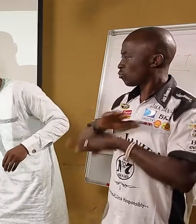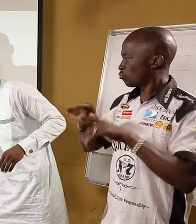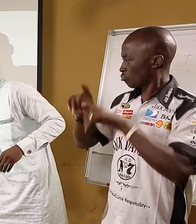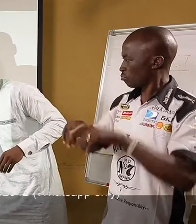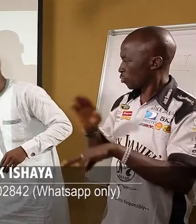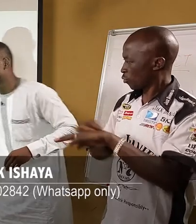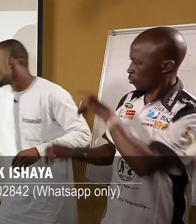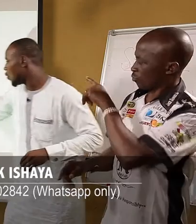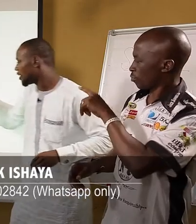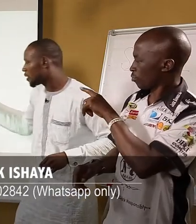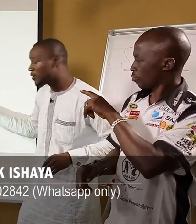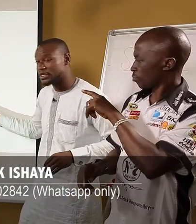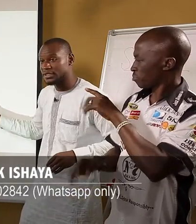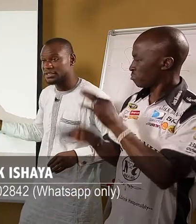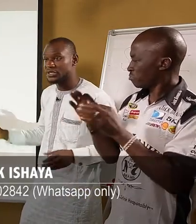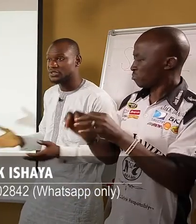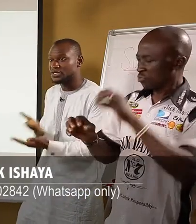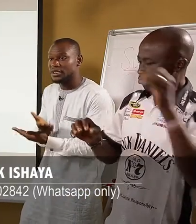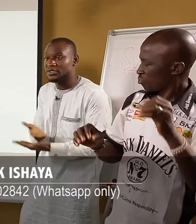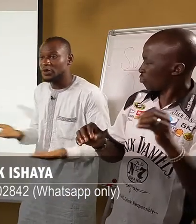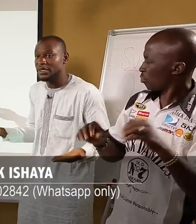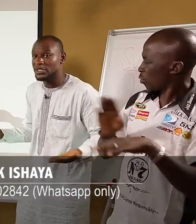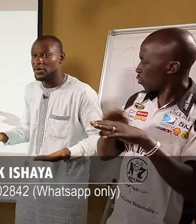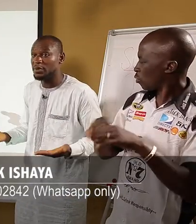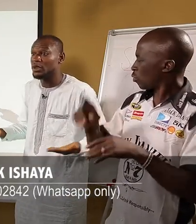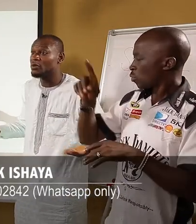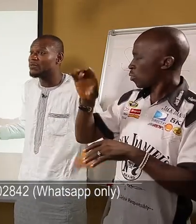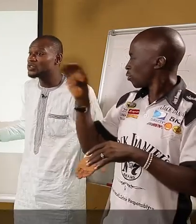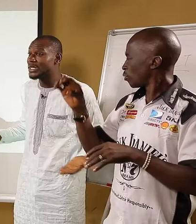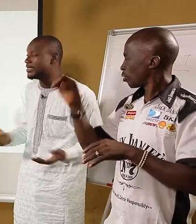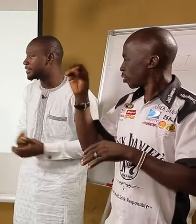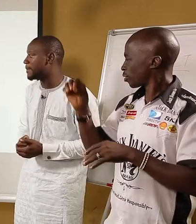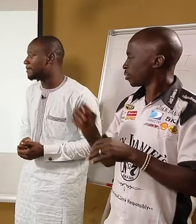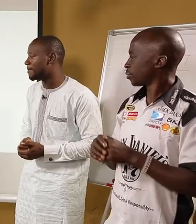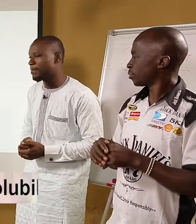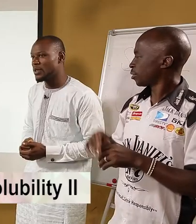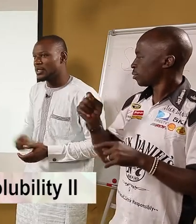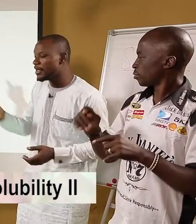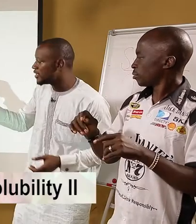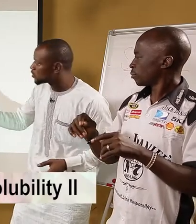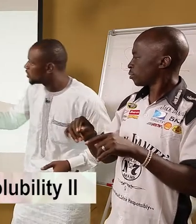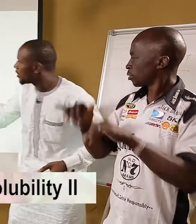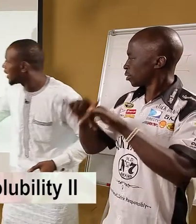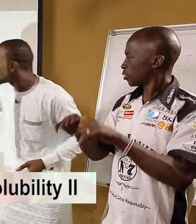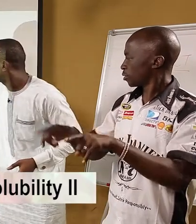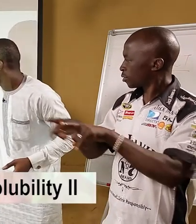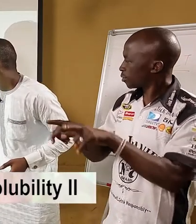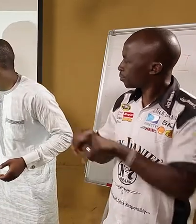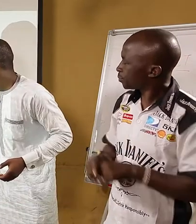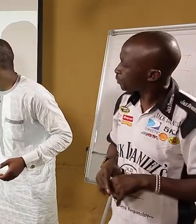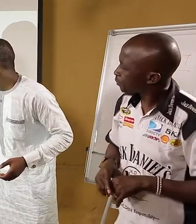is at 0 degrees Celsius or at 100 degrees Celsius, the solubility will remain virtually the same. Then in a situation